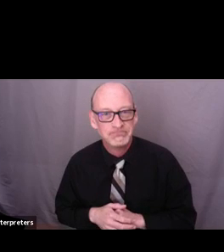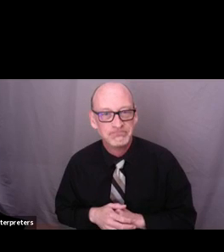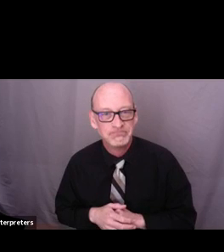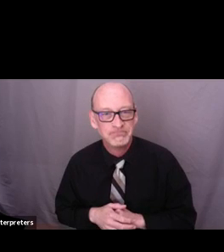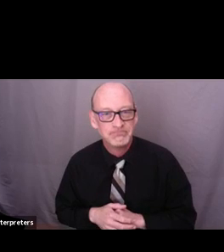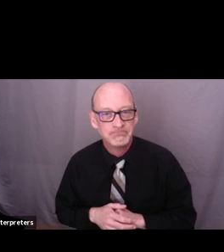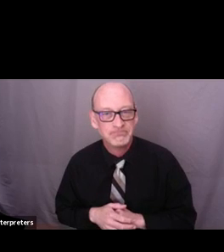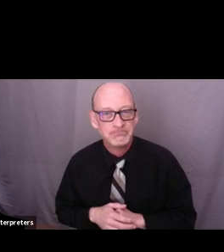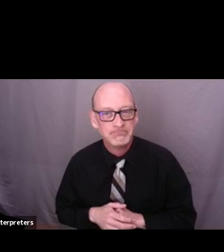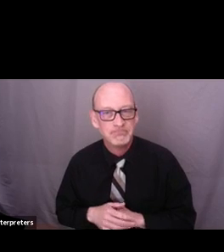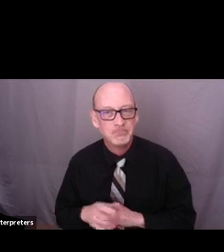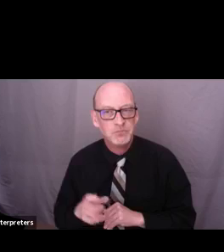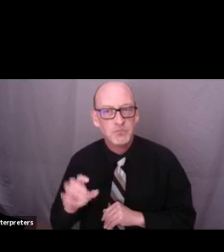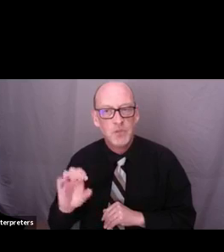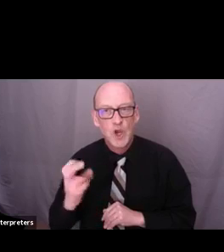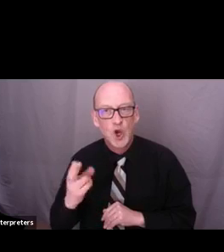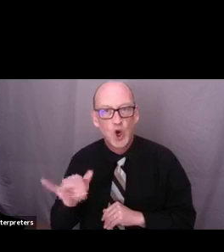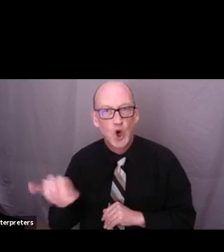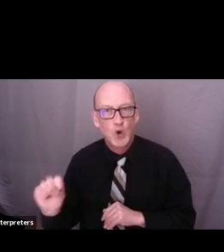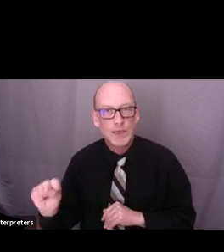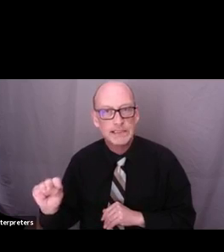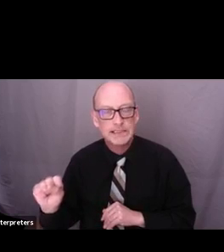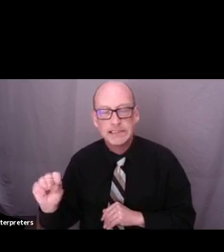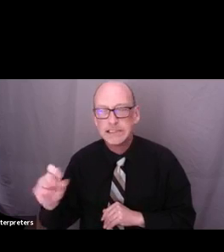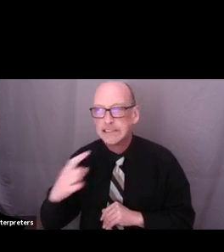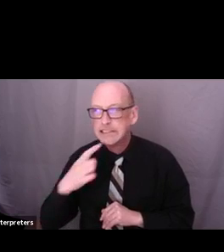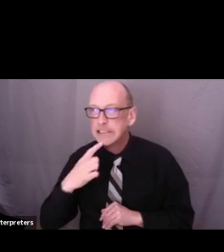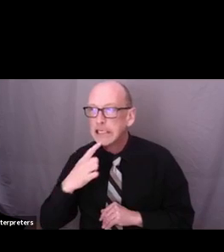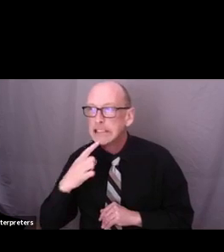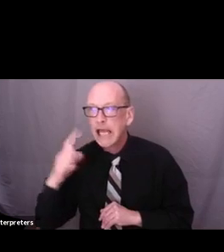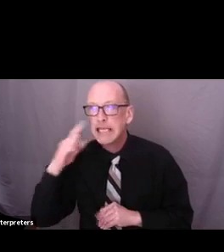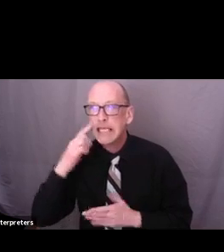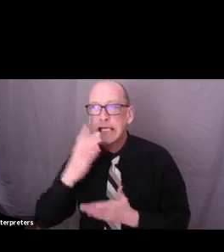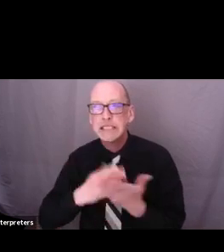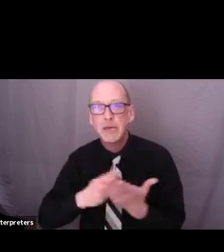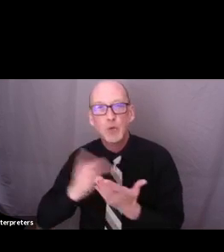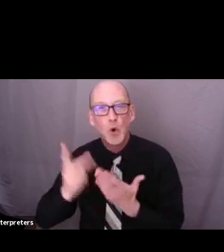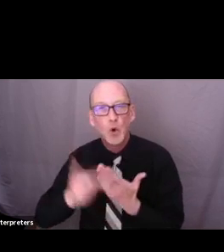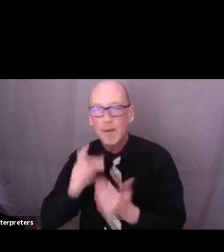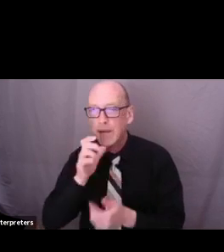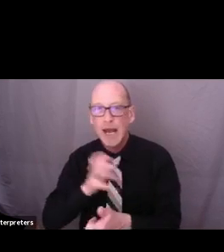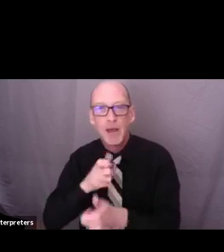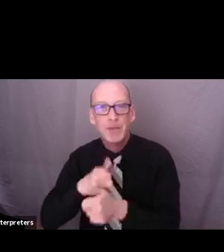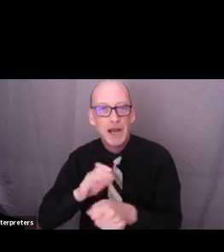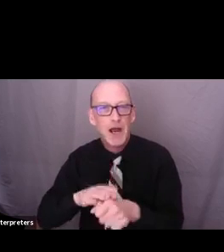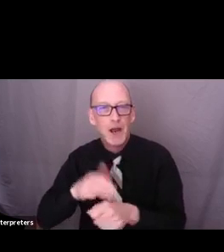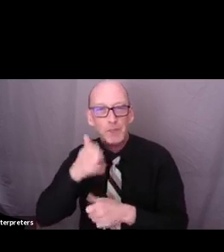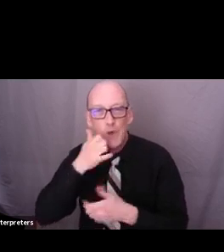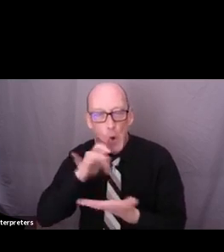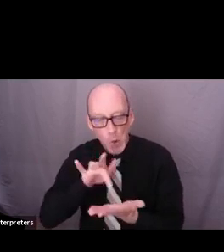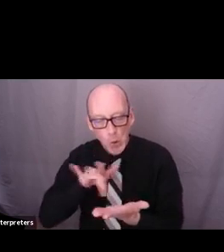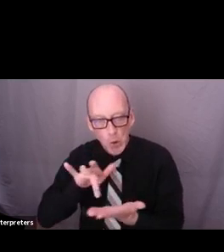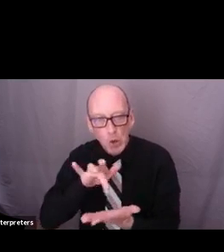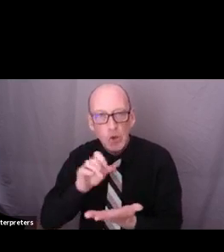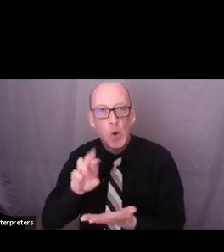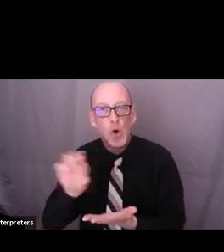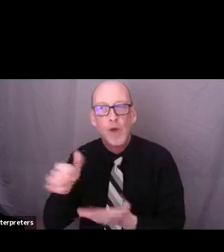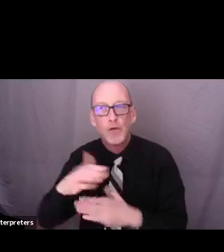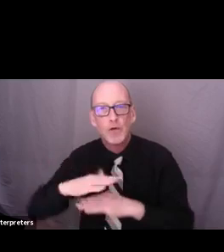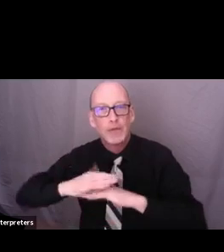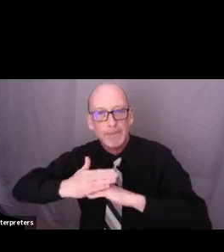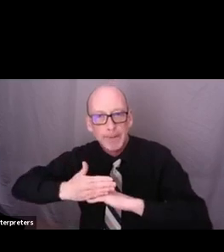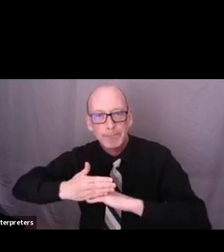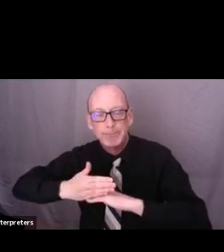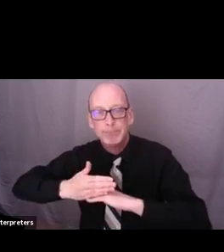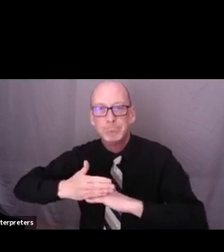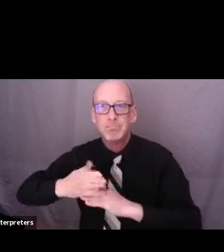Well, I think some of the programs are not updated on phones and other laptops and things,